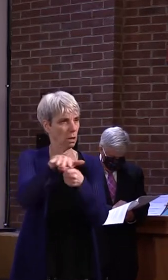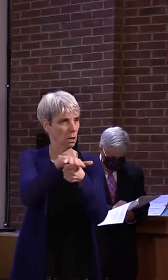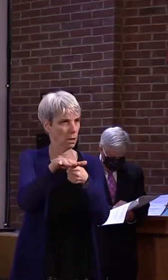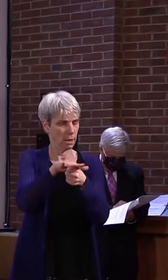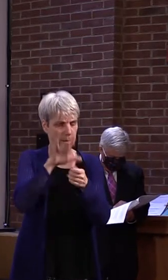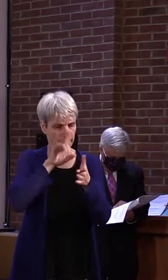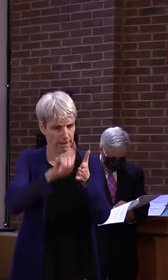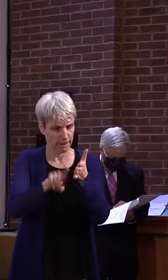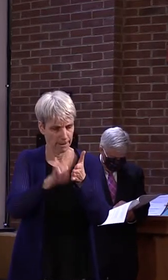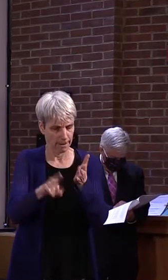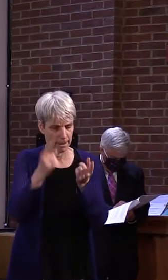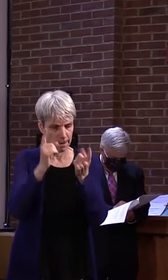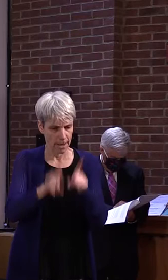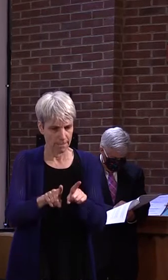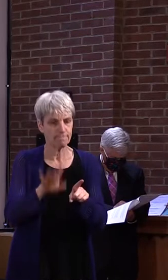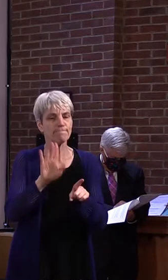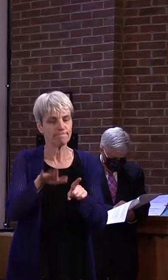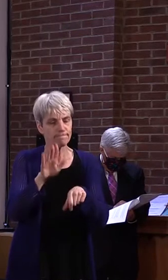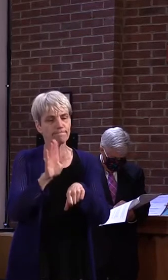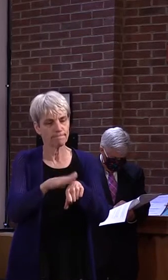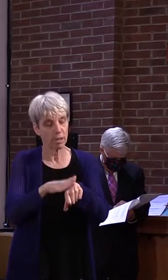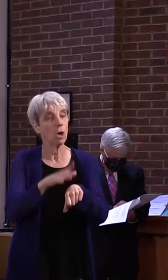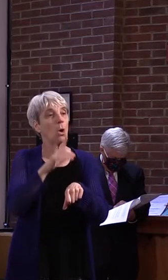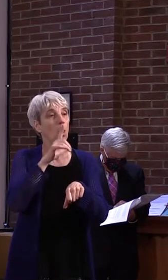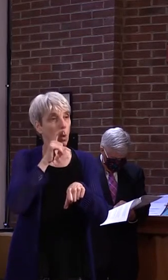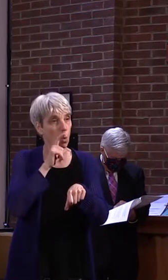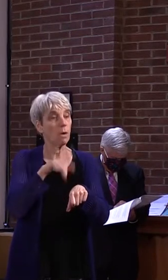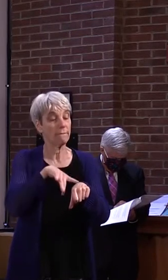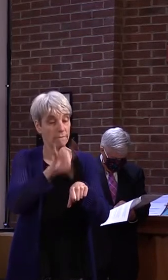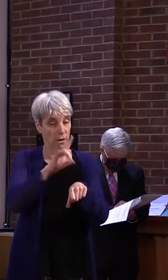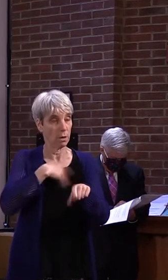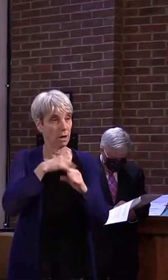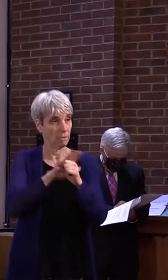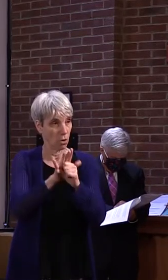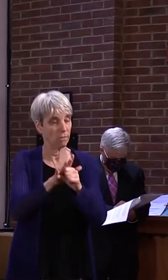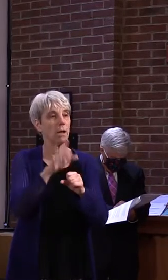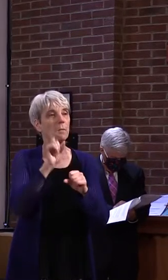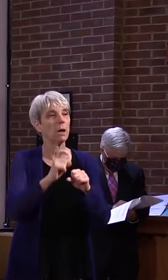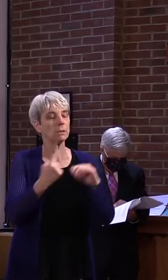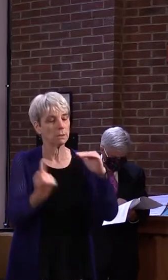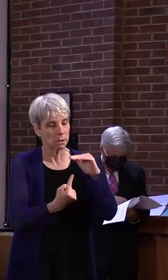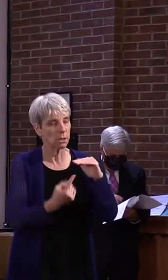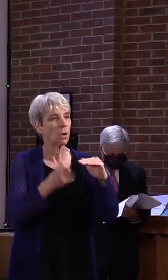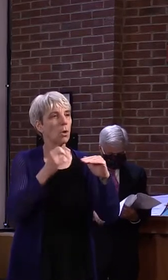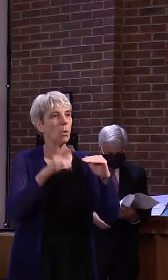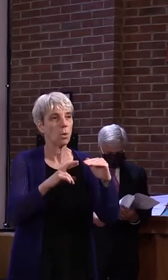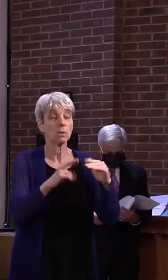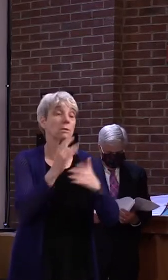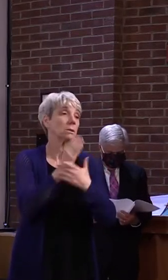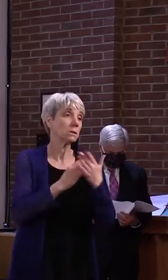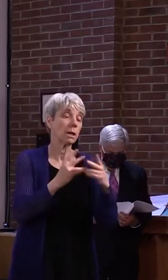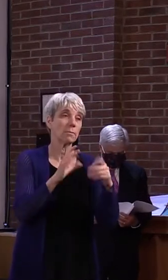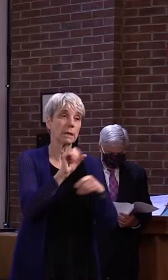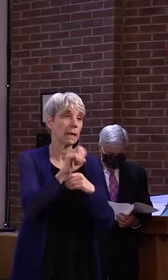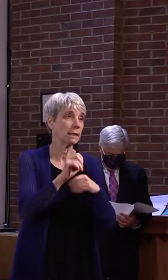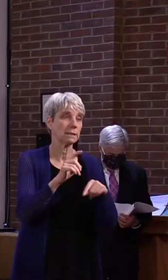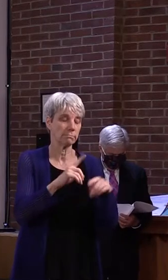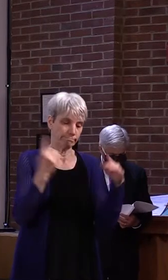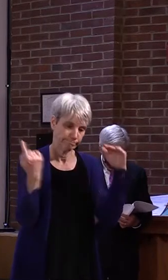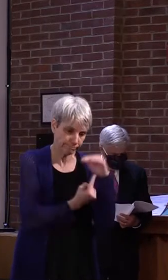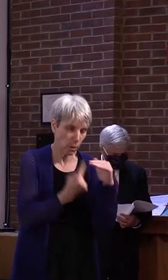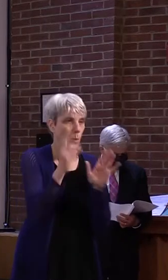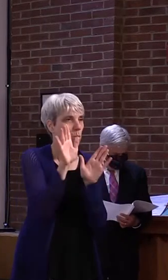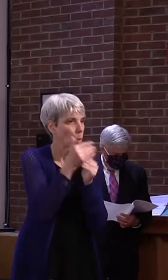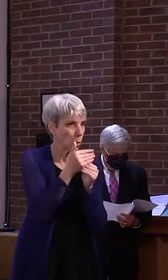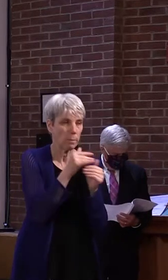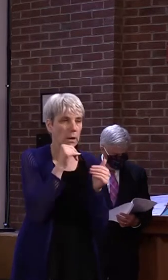give guidance for isolation or quarantine to people who've tested positive. Our expert contact tracing team has been working to